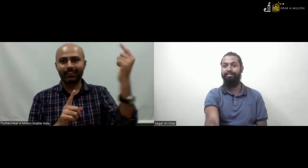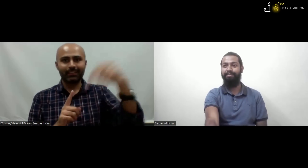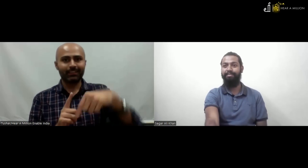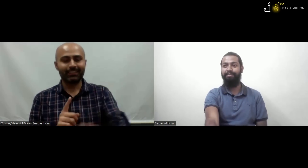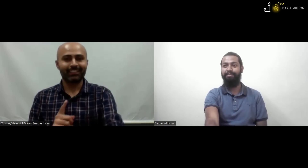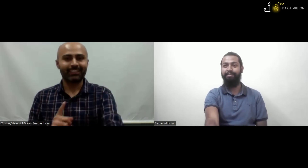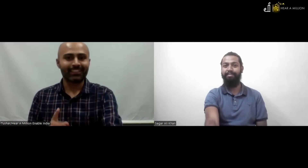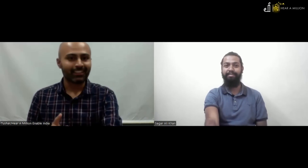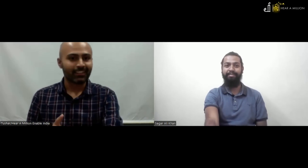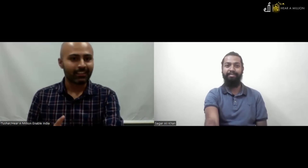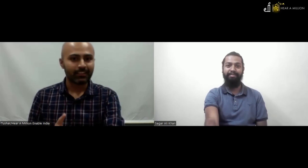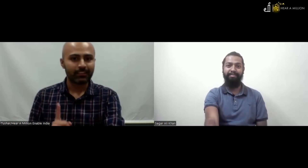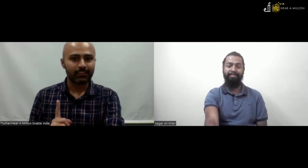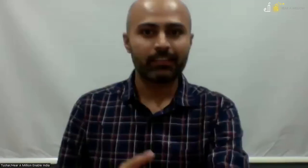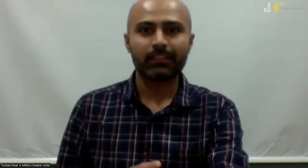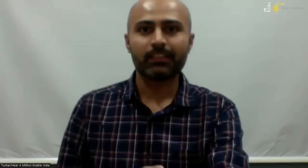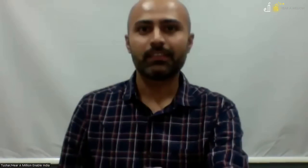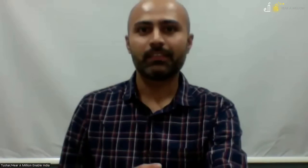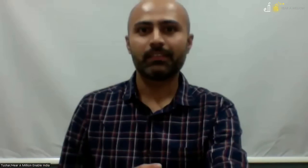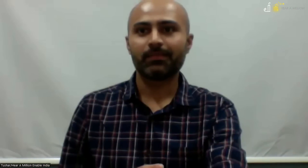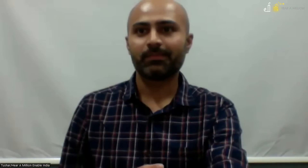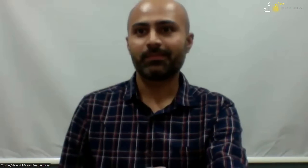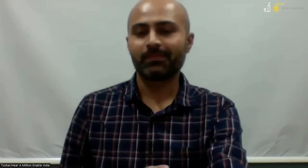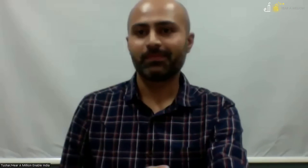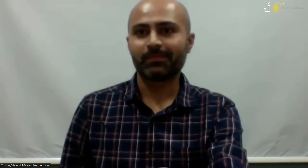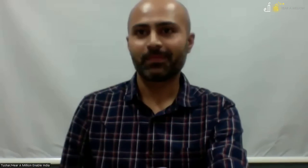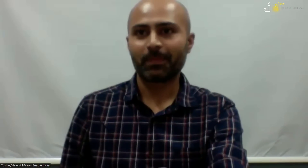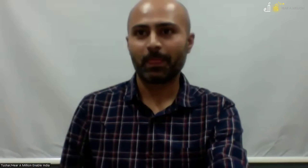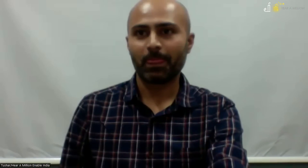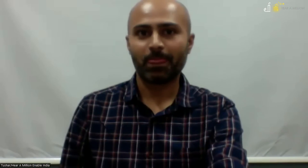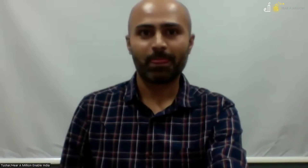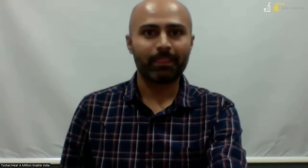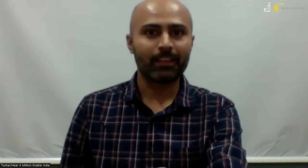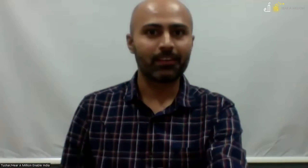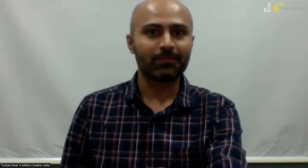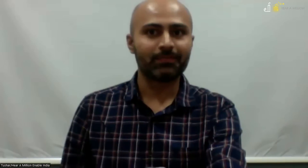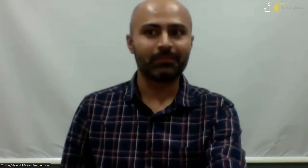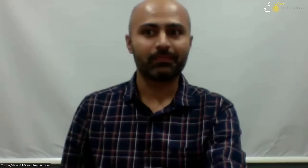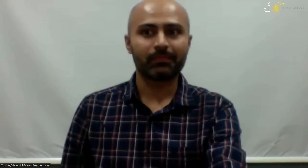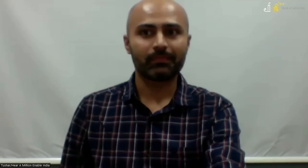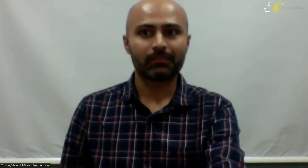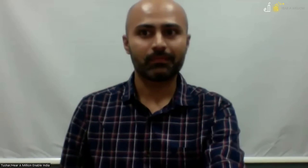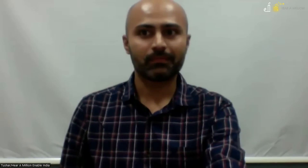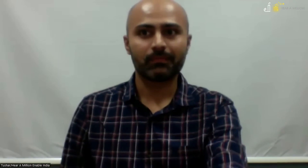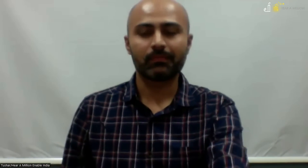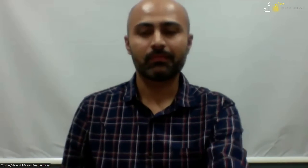that. Next, can we have Deepak with us?